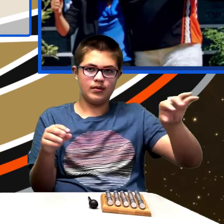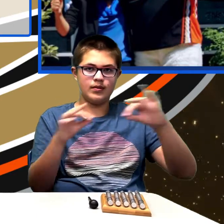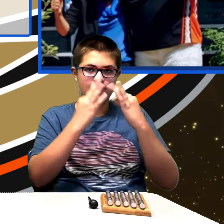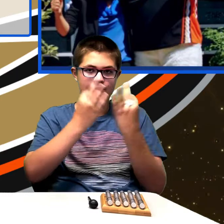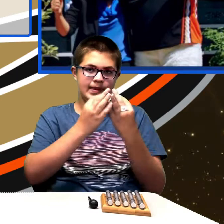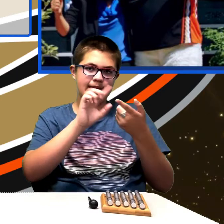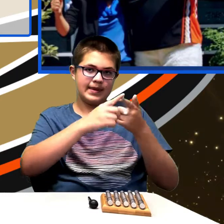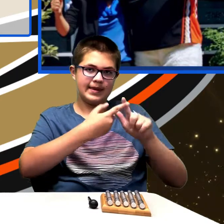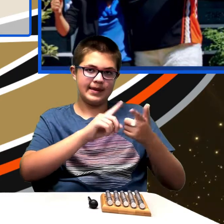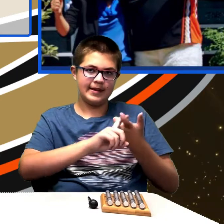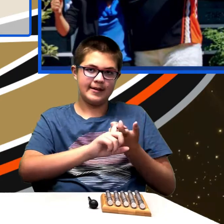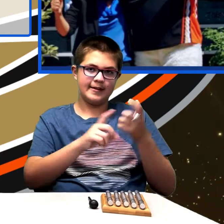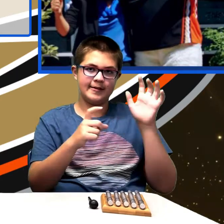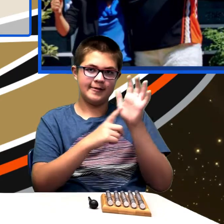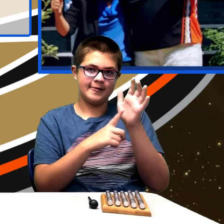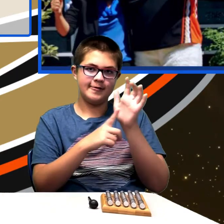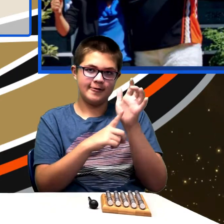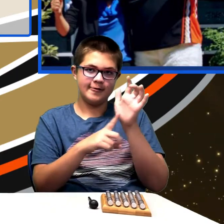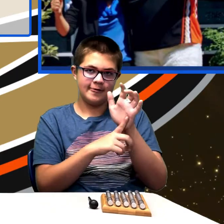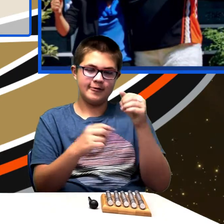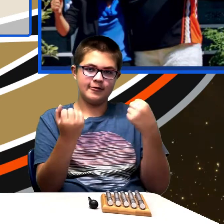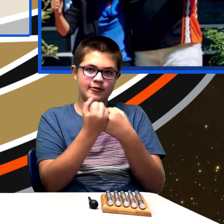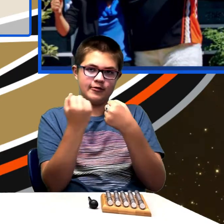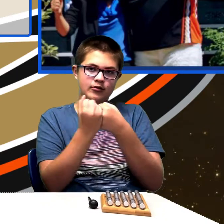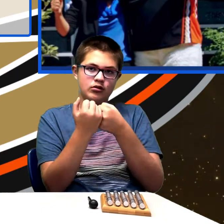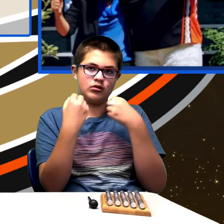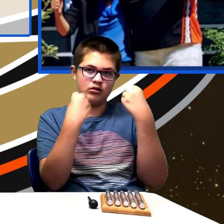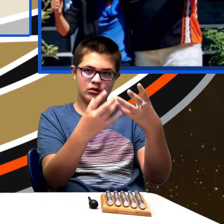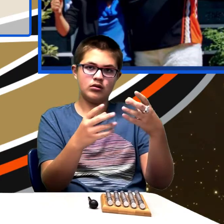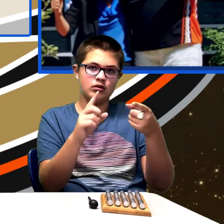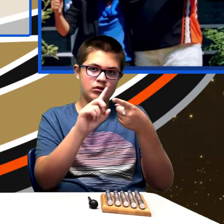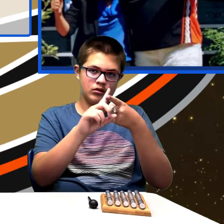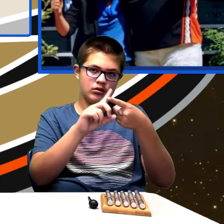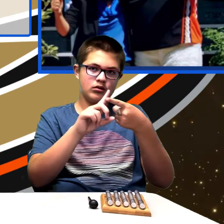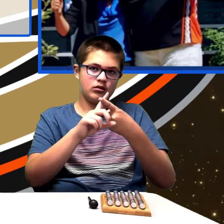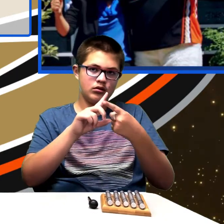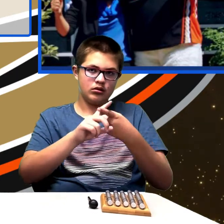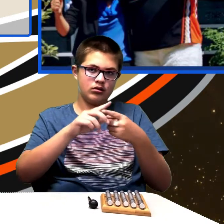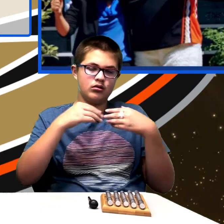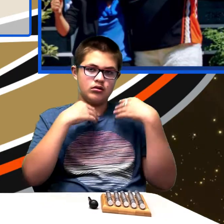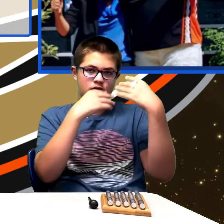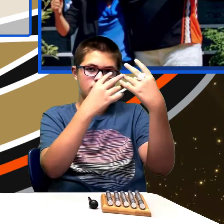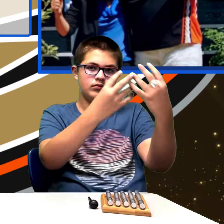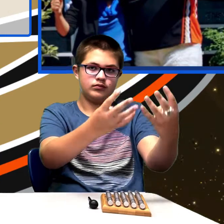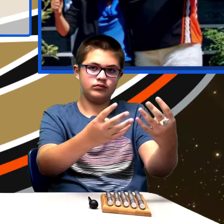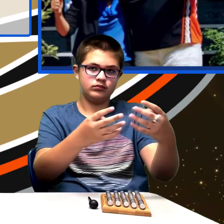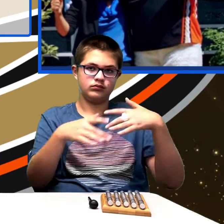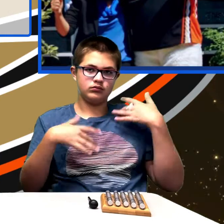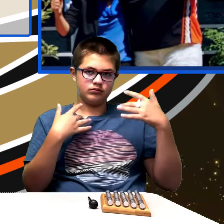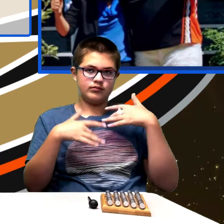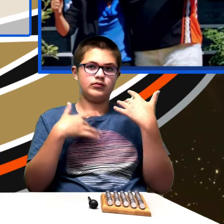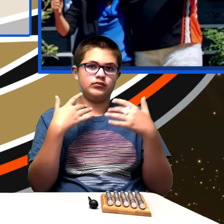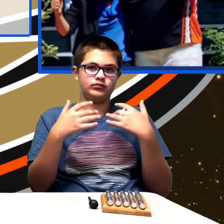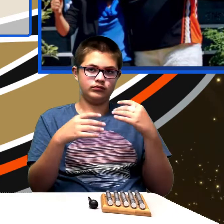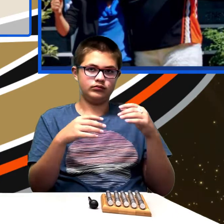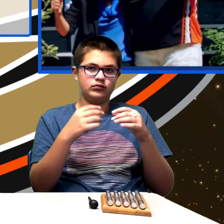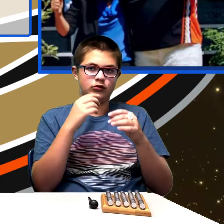fans, the positive energy and excitement will bring you signs, RT